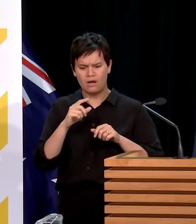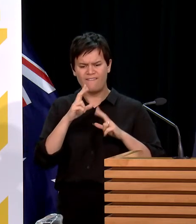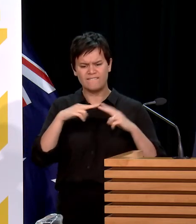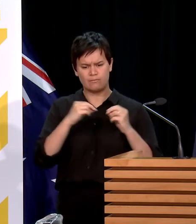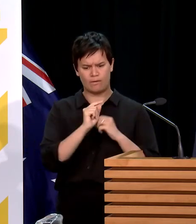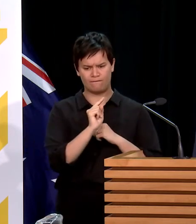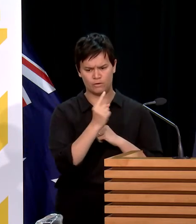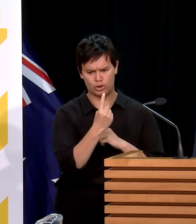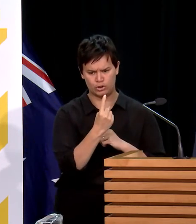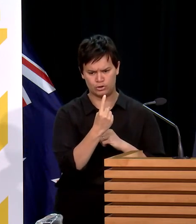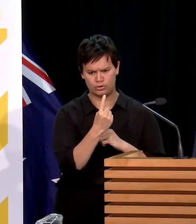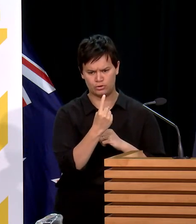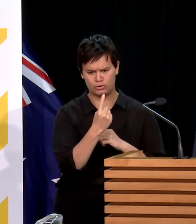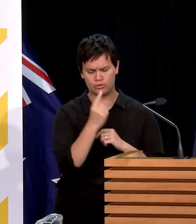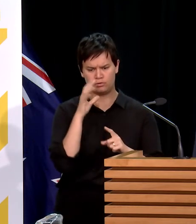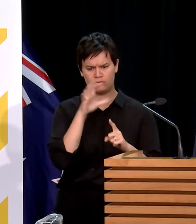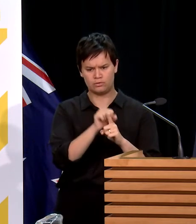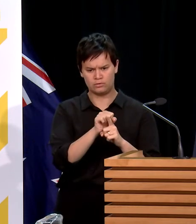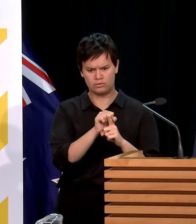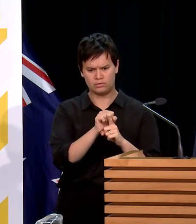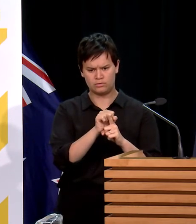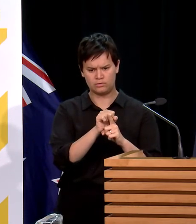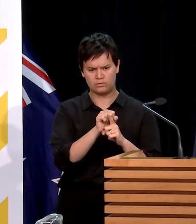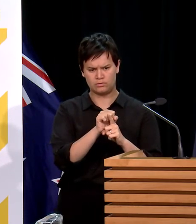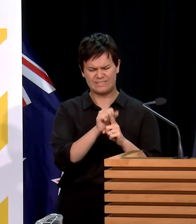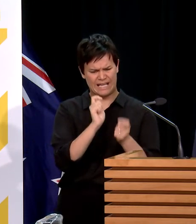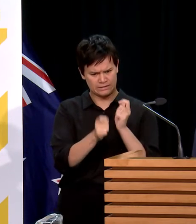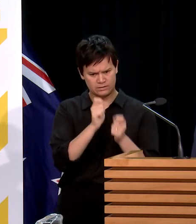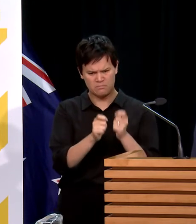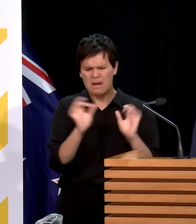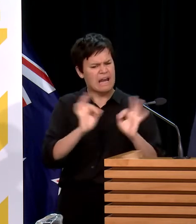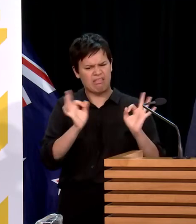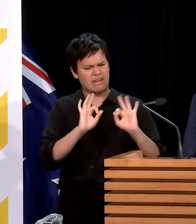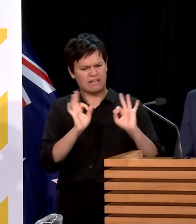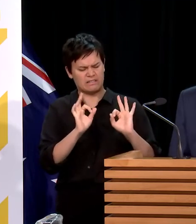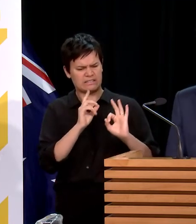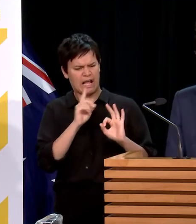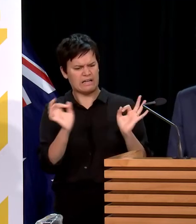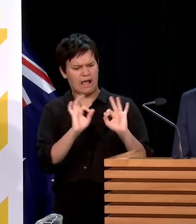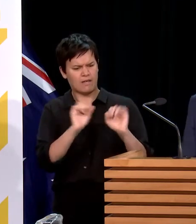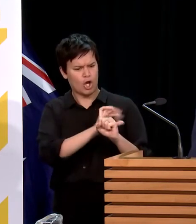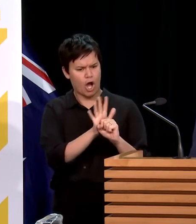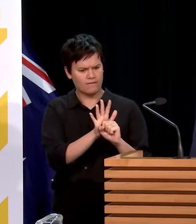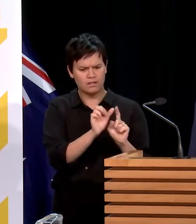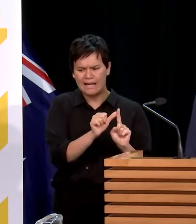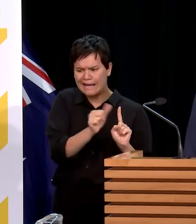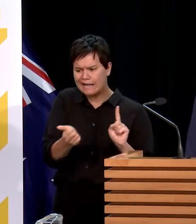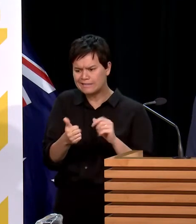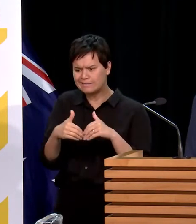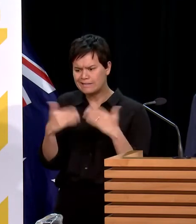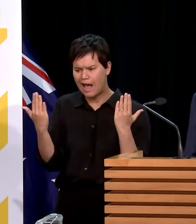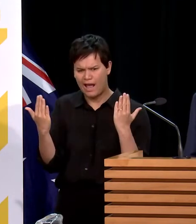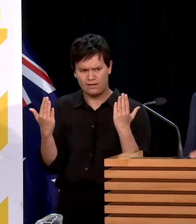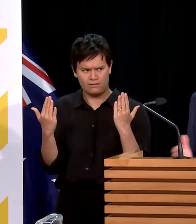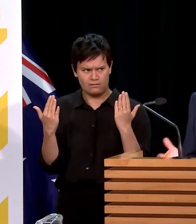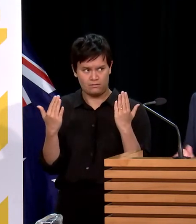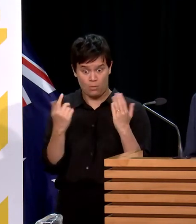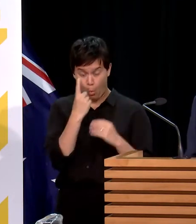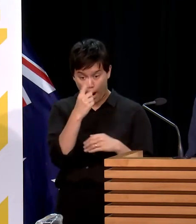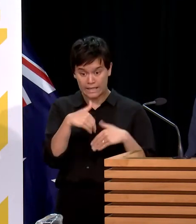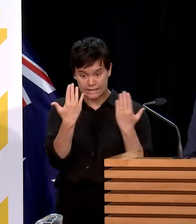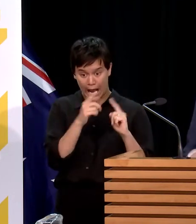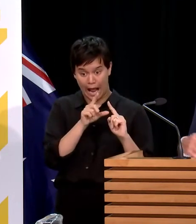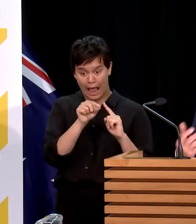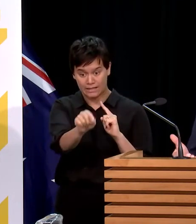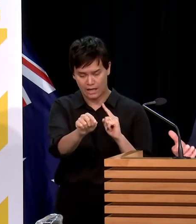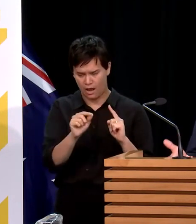Why did it not detect on the first day even though she had symptoms? Well, I think this is a good example of the variable nature.